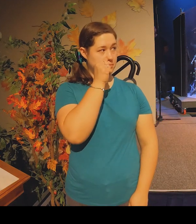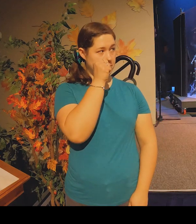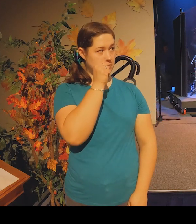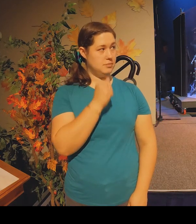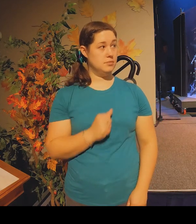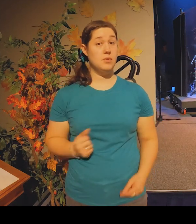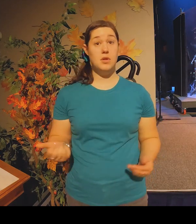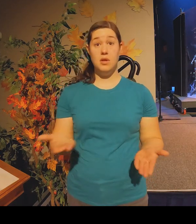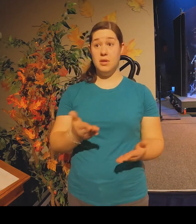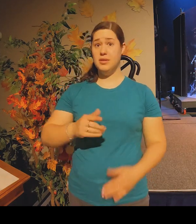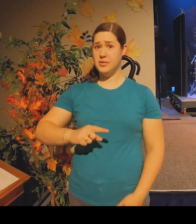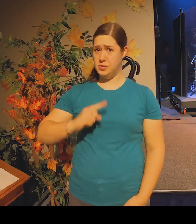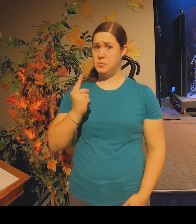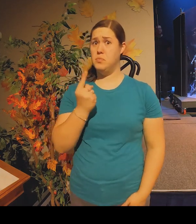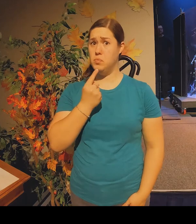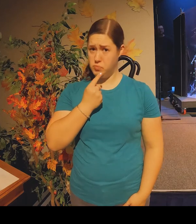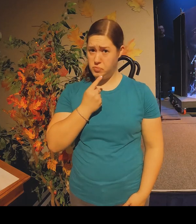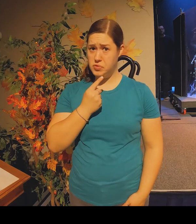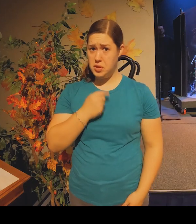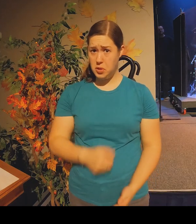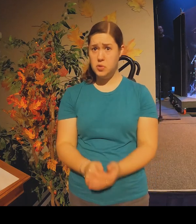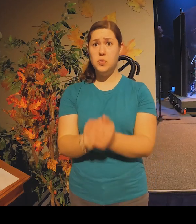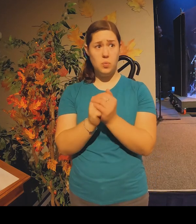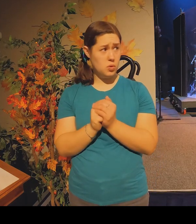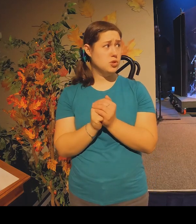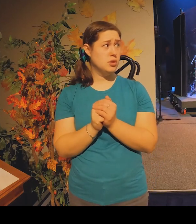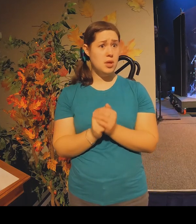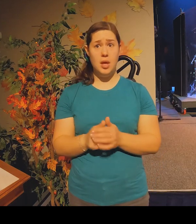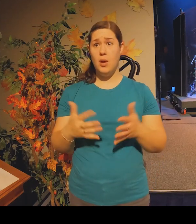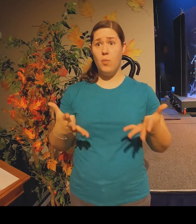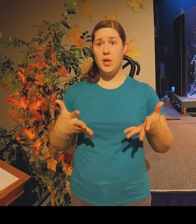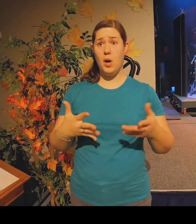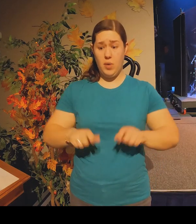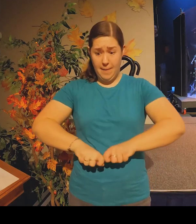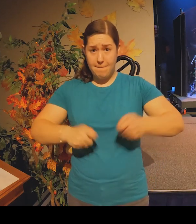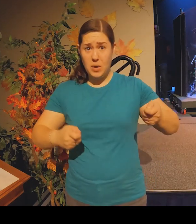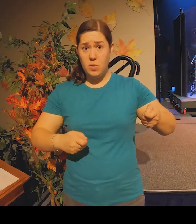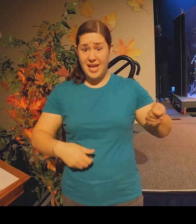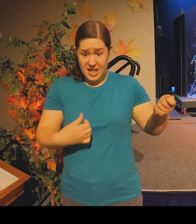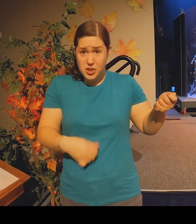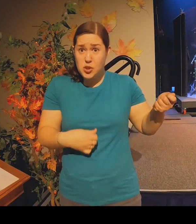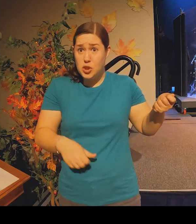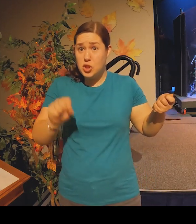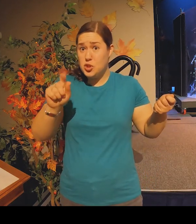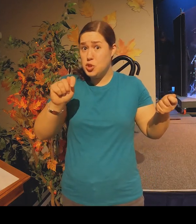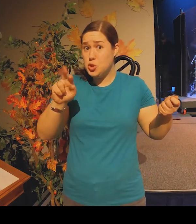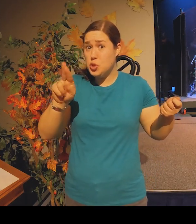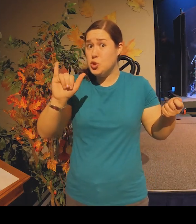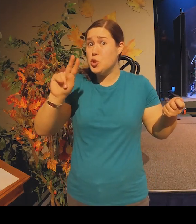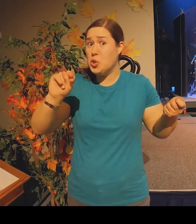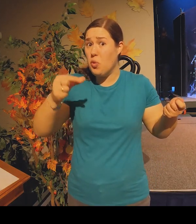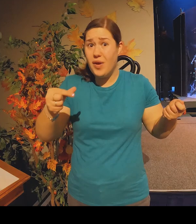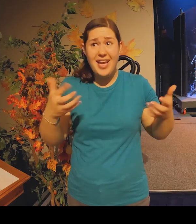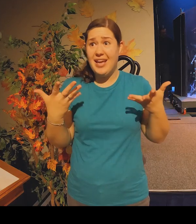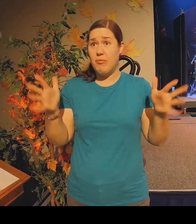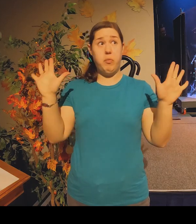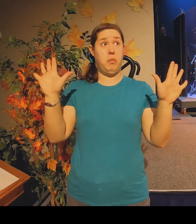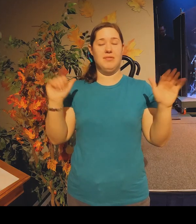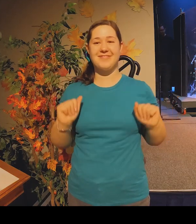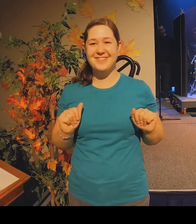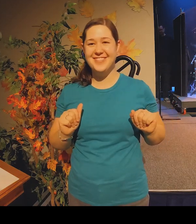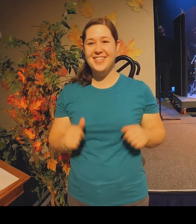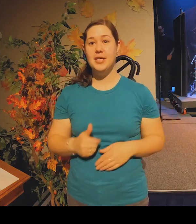This is serious worship today. We already broke a string and everything. It's exciting stuff. How's everybody this